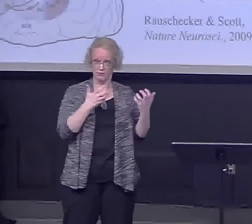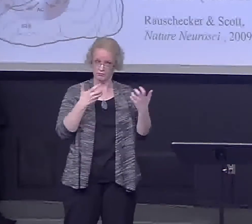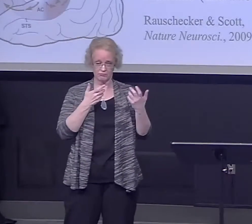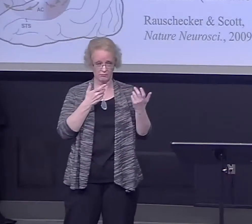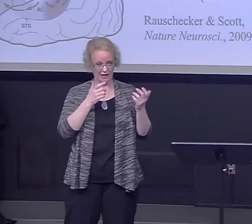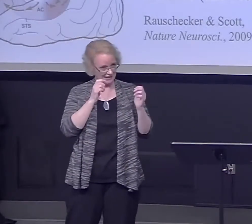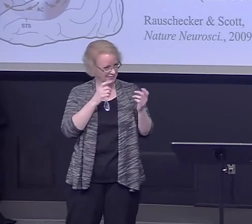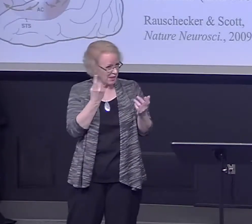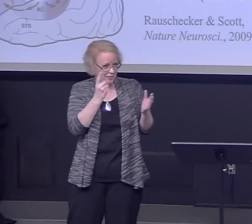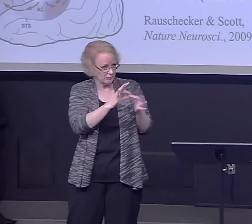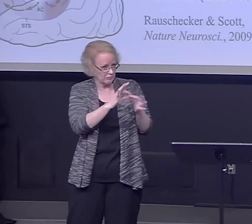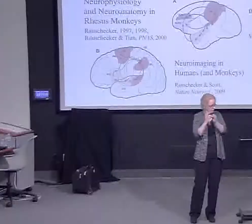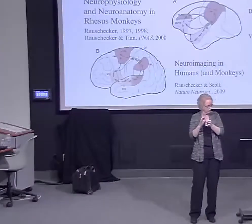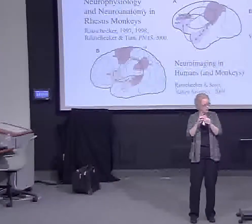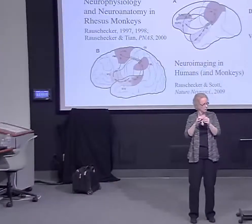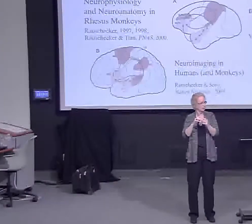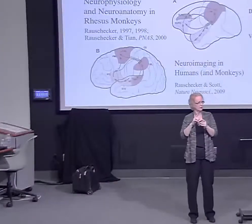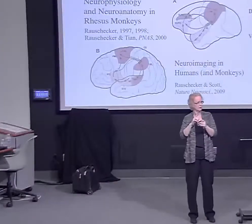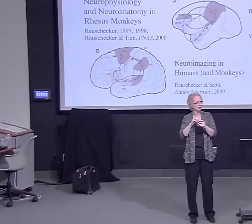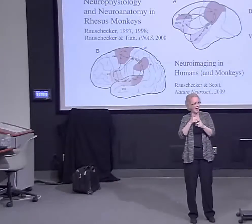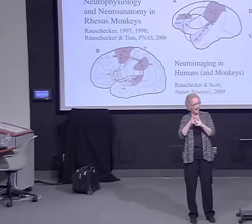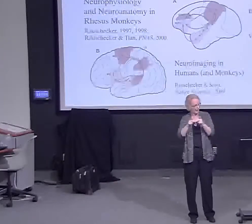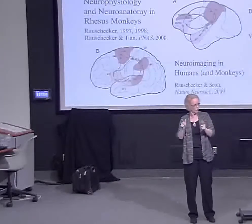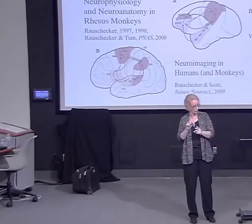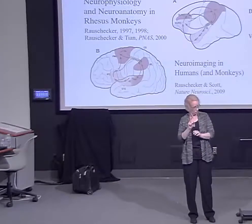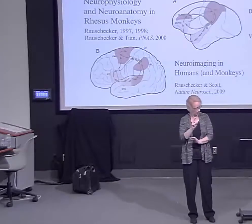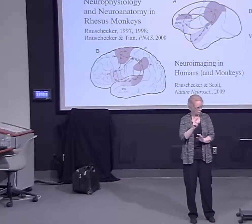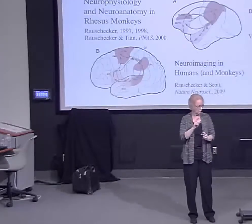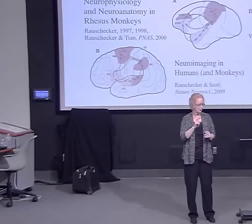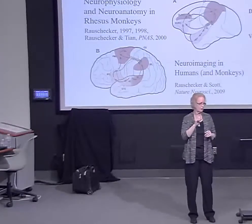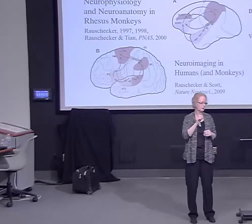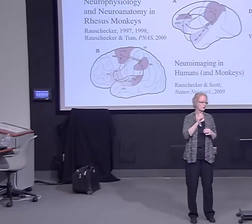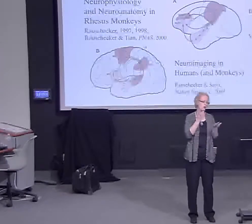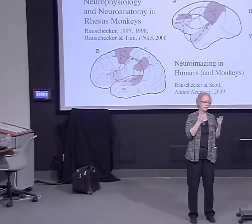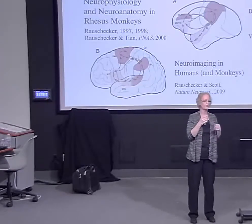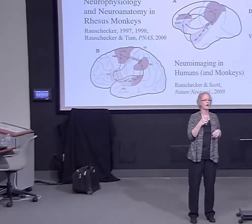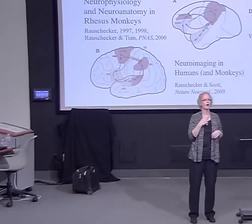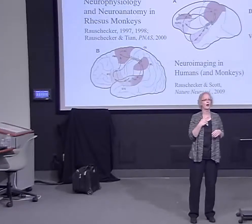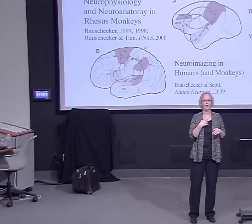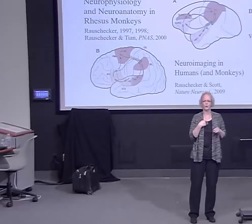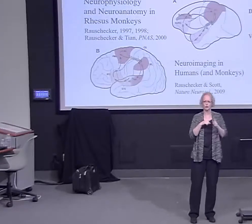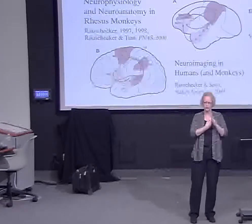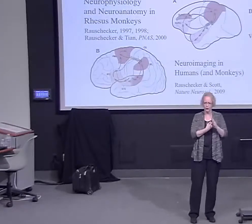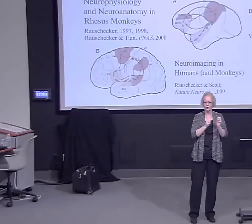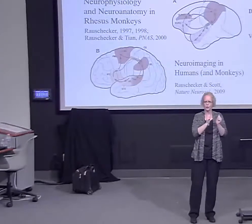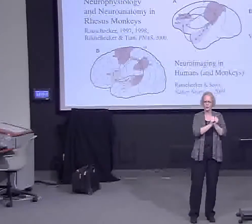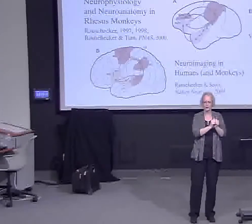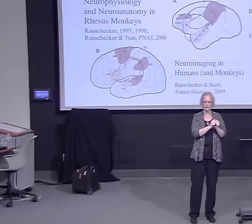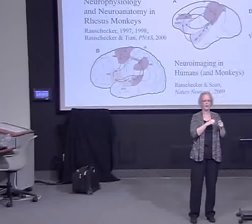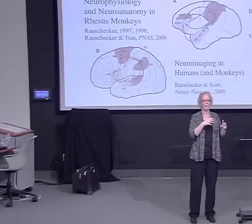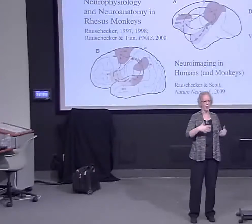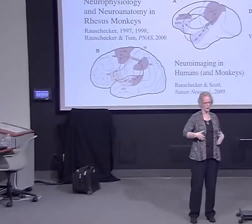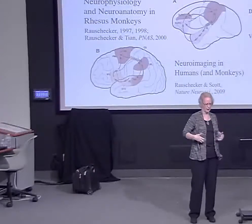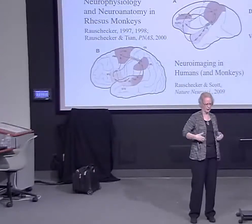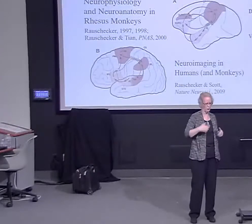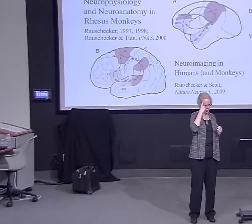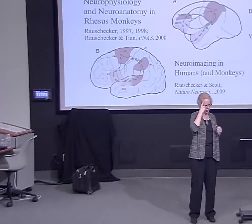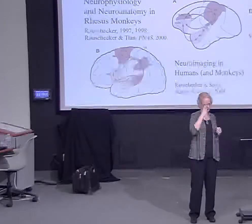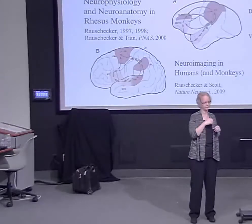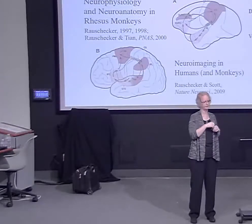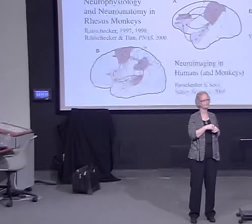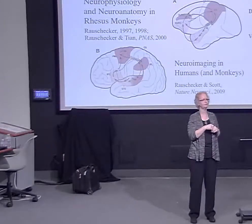then, I want to start with anatomy. There are brain systems that we've identified in the monkey brain, and